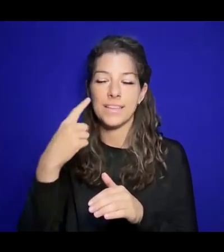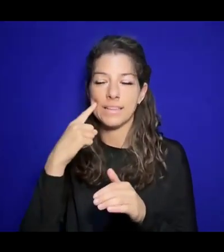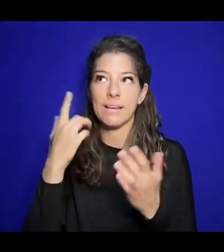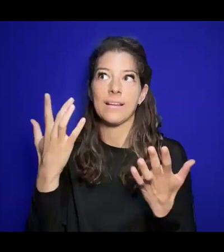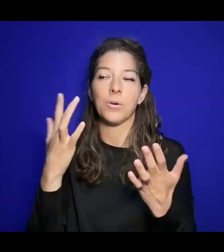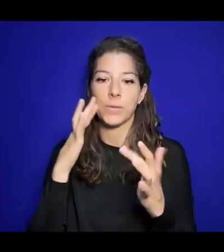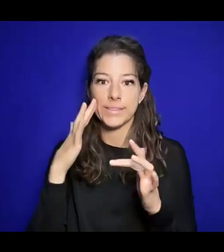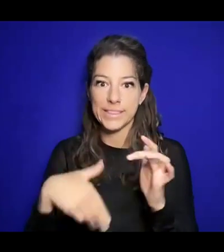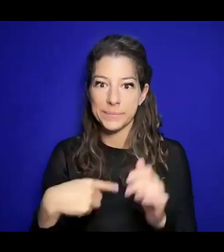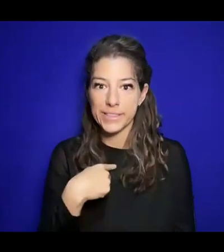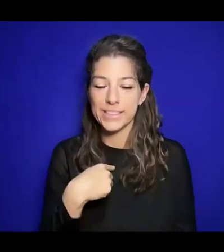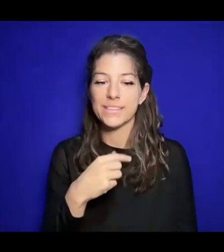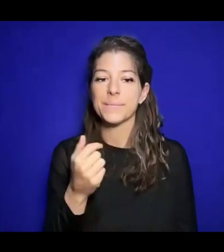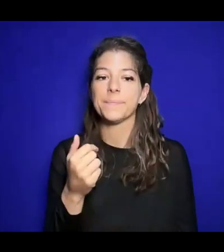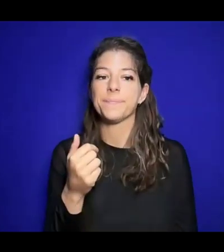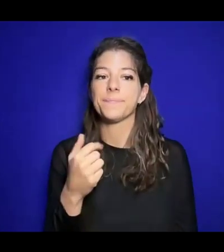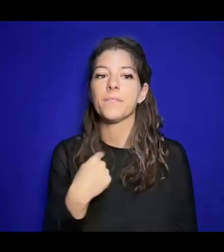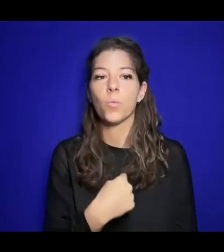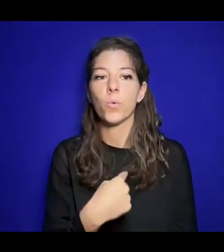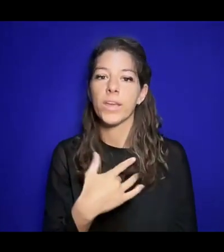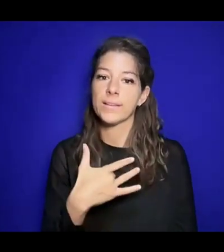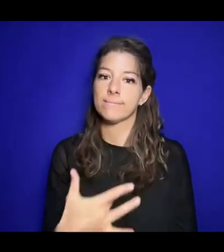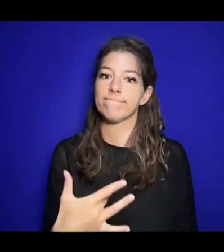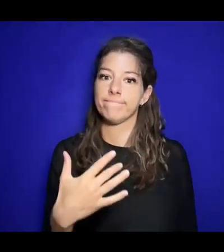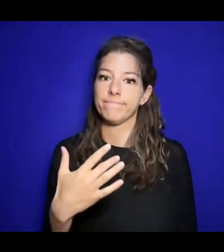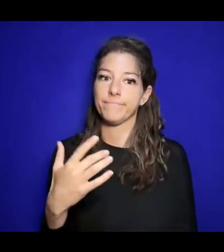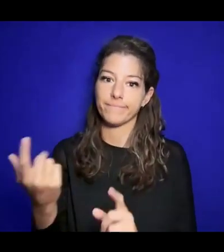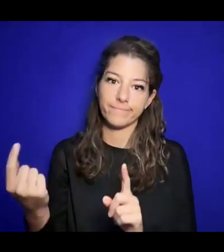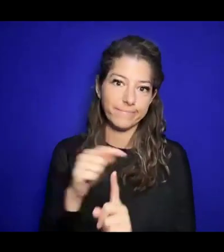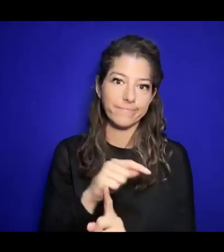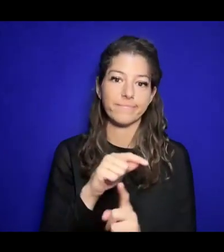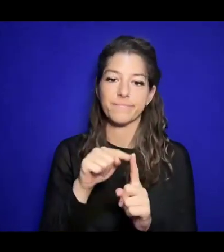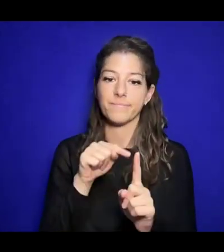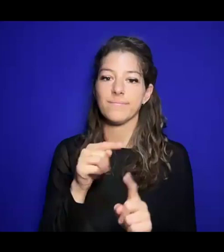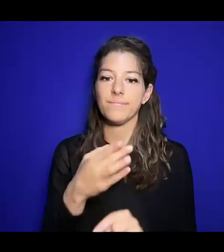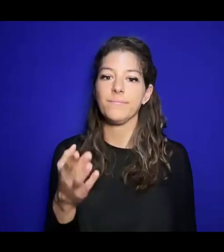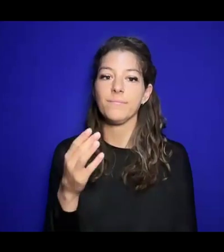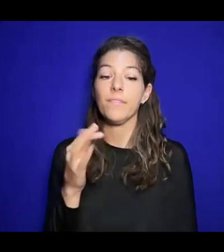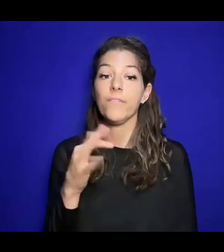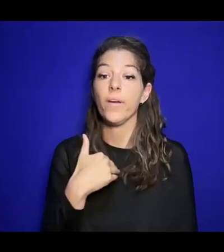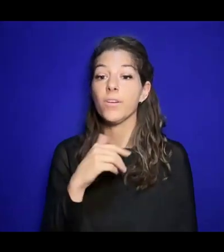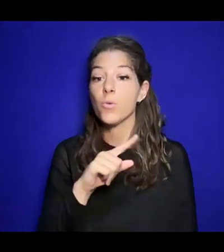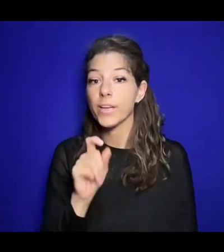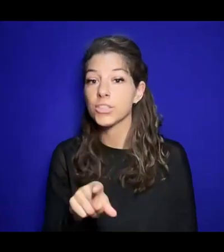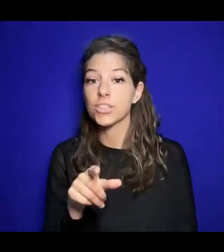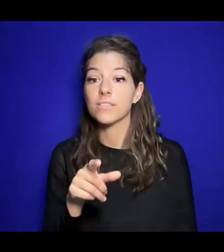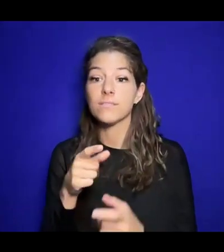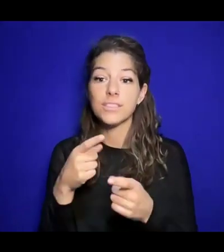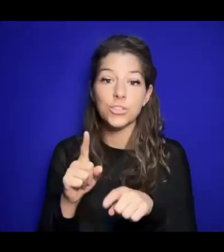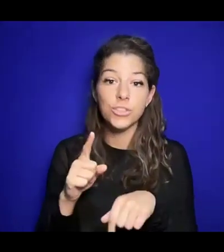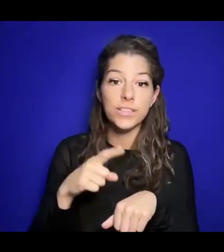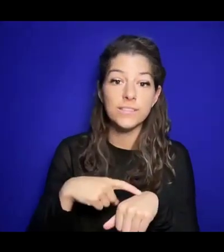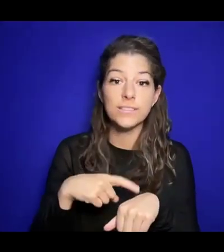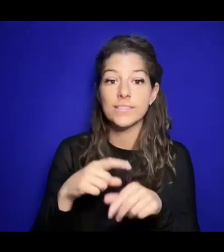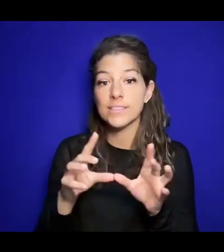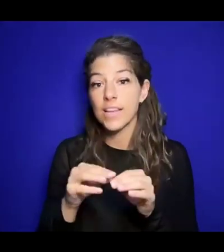they're going to skip over me. Well, we have a tendency to swing back to these things. But if you have a question during this session,